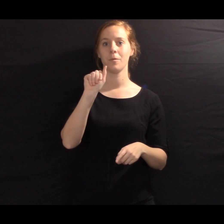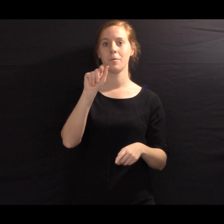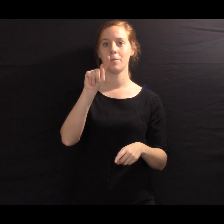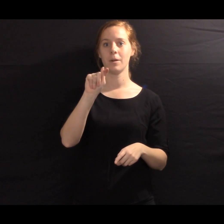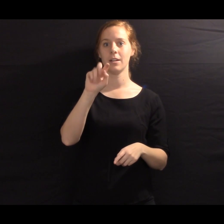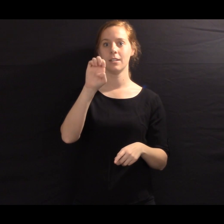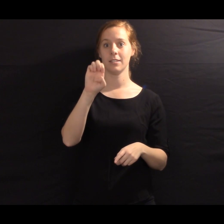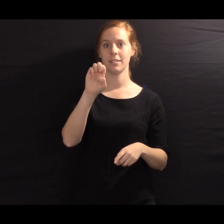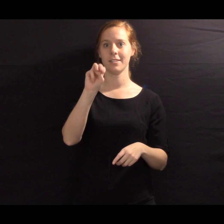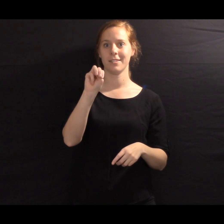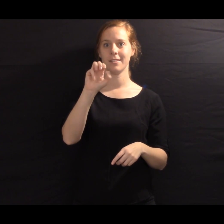Guatemala